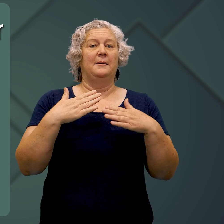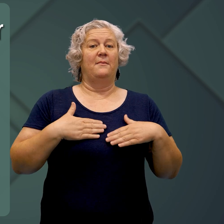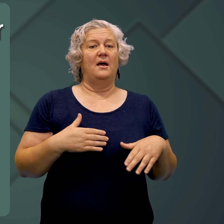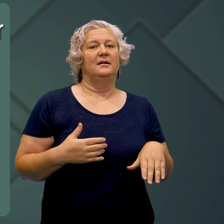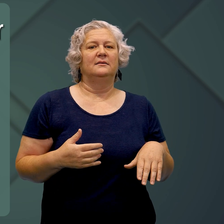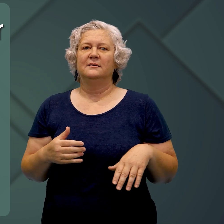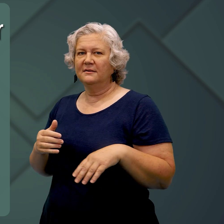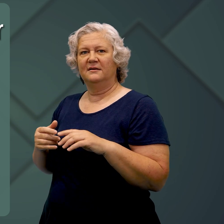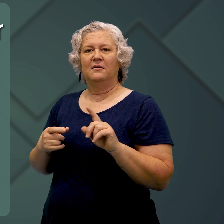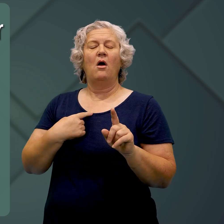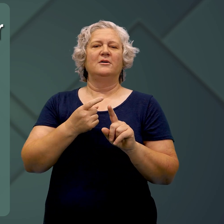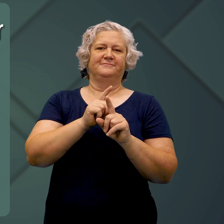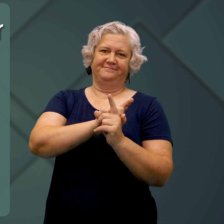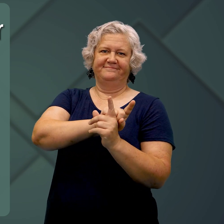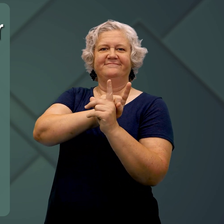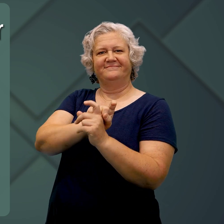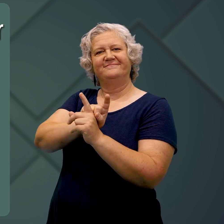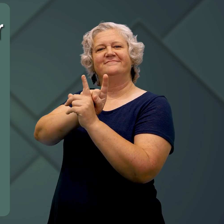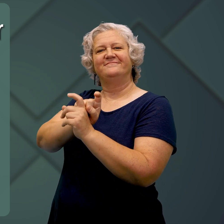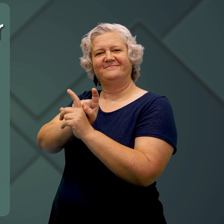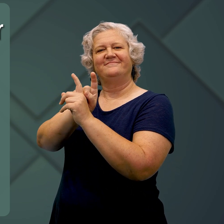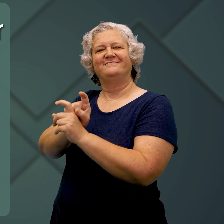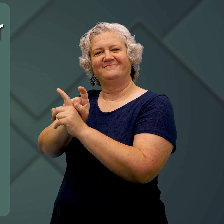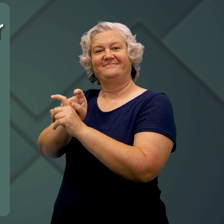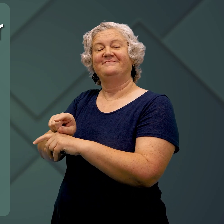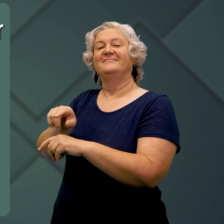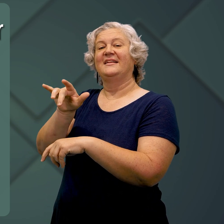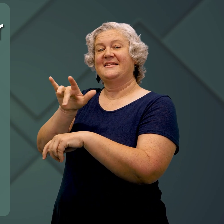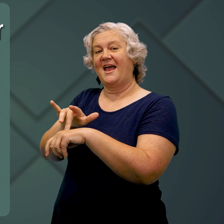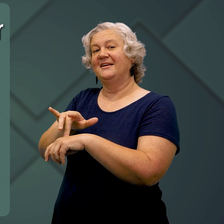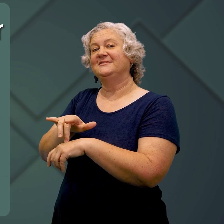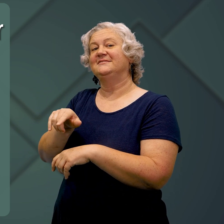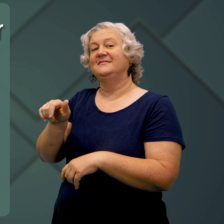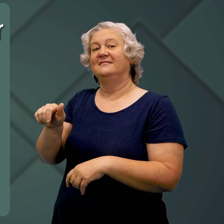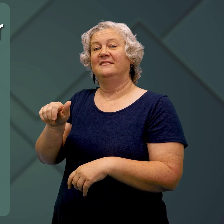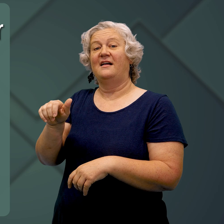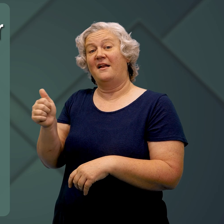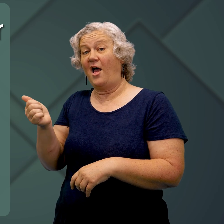away and kept hopping. So we went along. He touched the other bed.